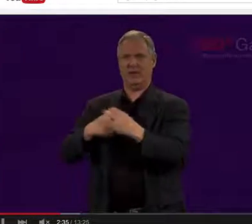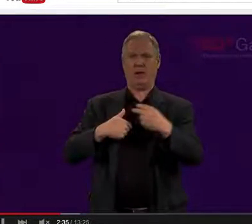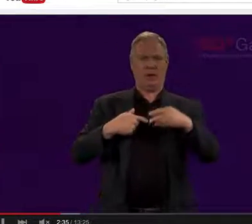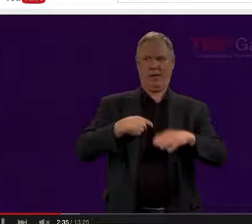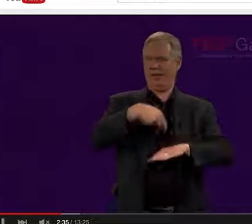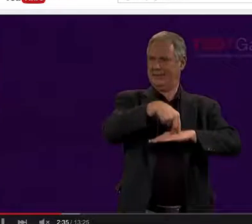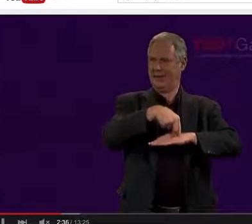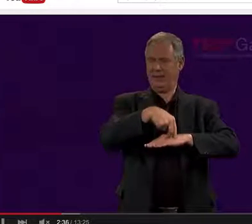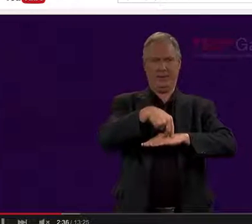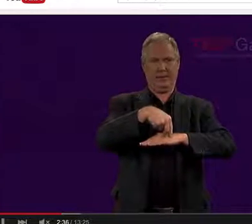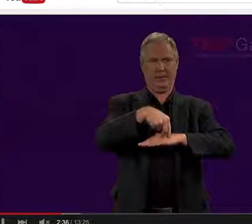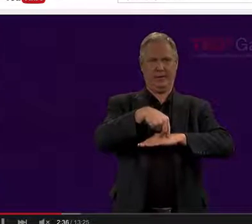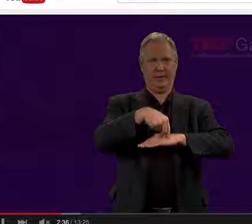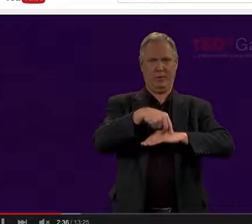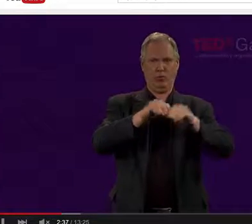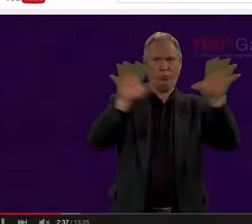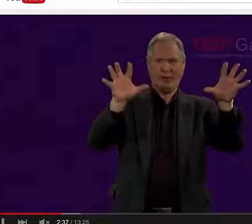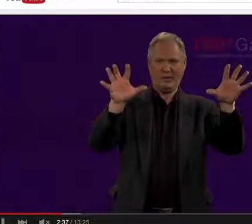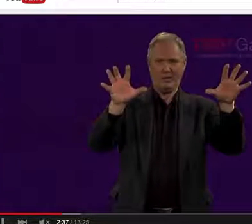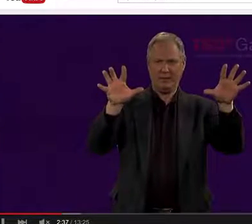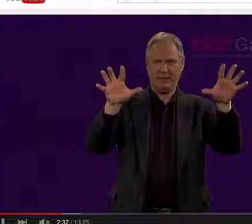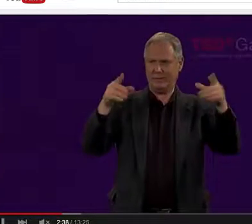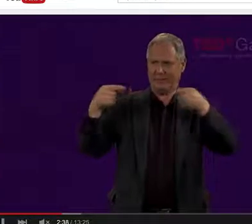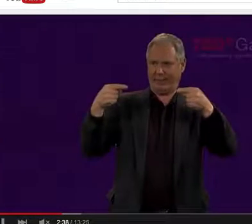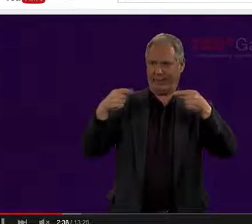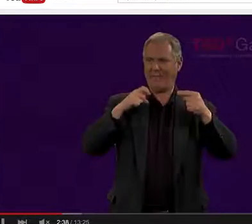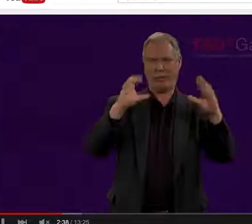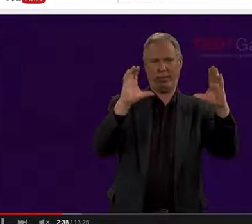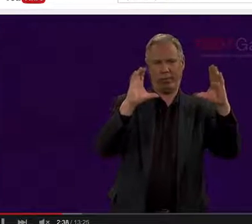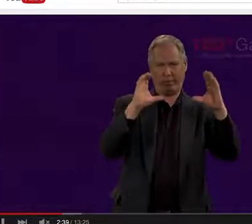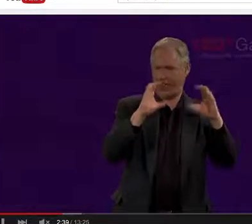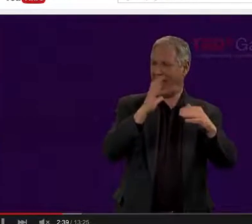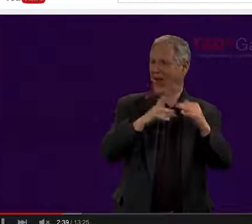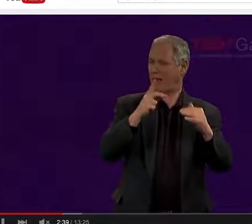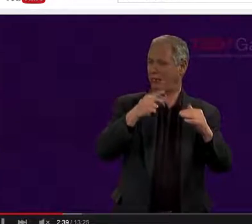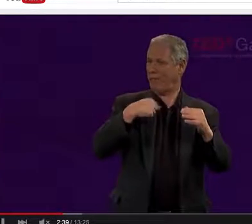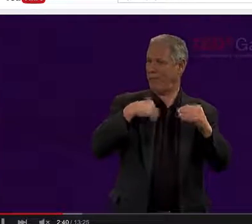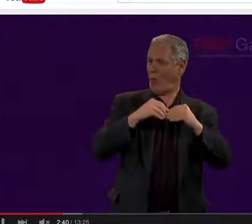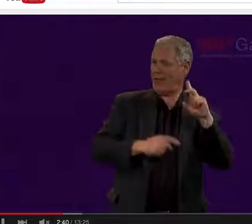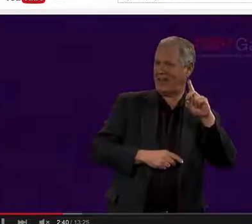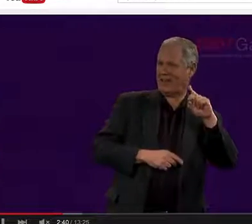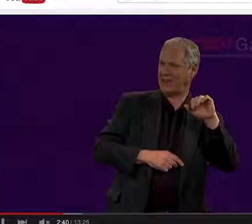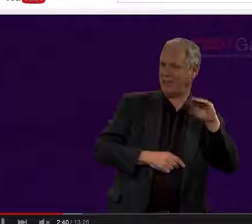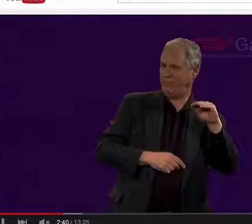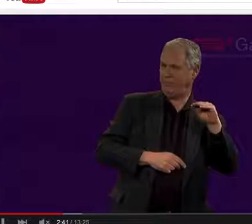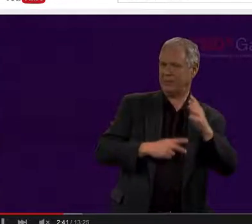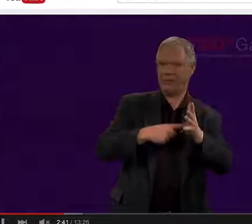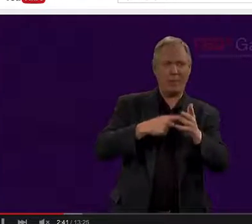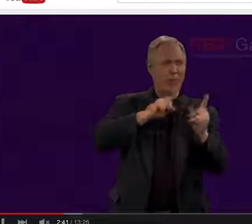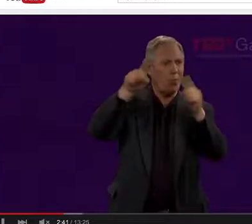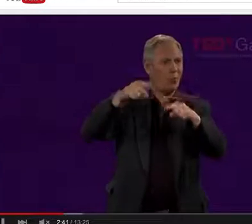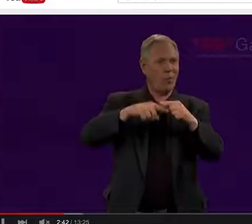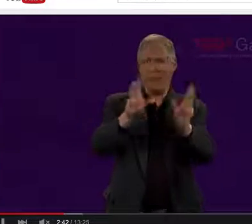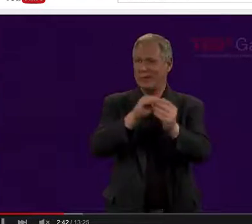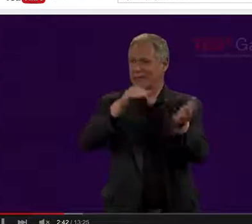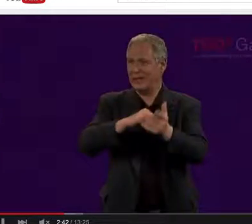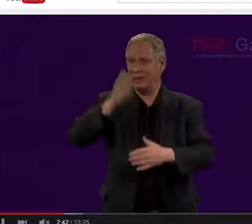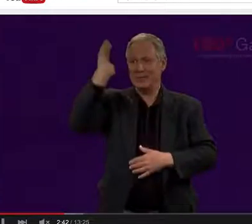screen behind the speaker that stands in front of it normally, and it's a white screen.